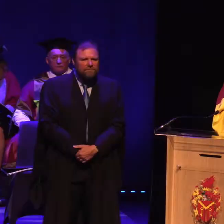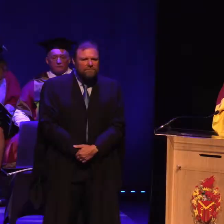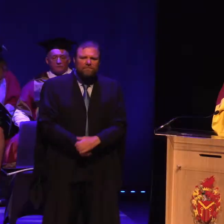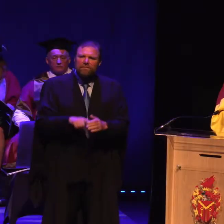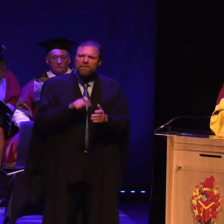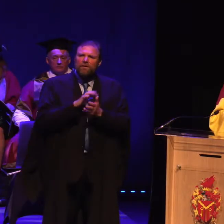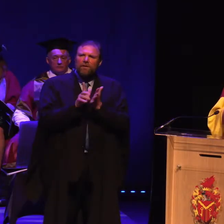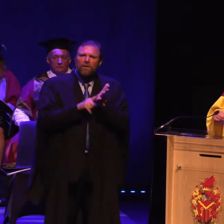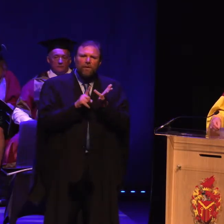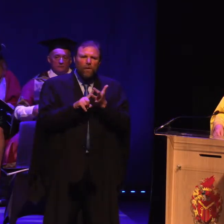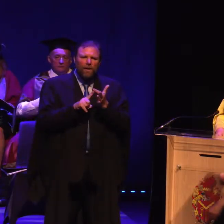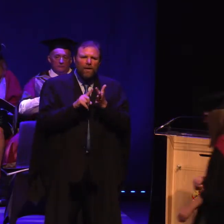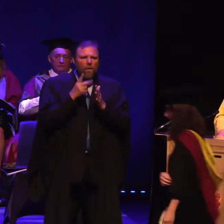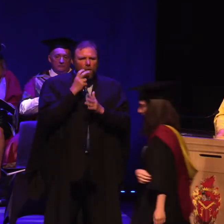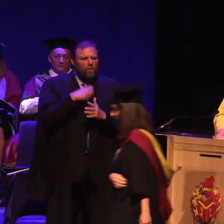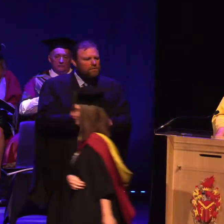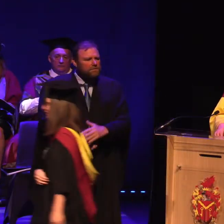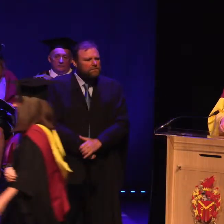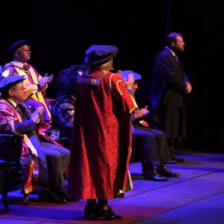Chloe Olds.